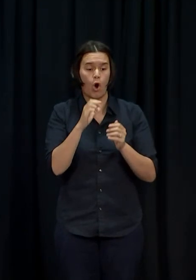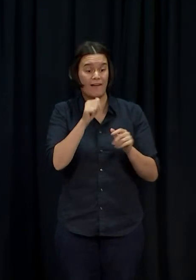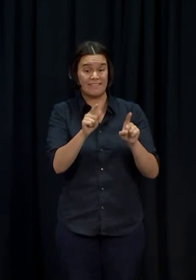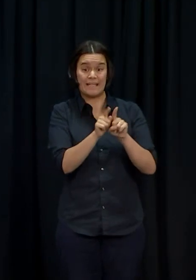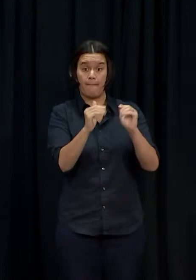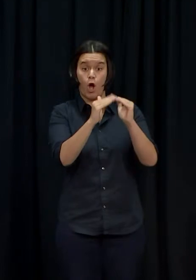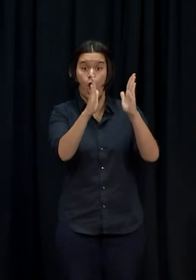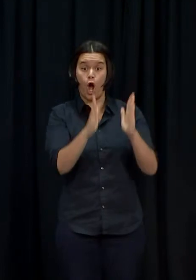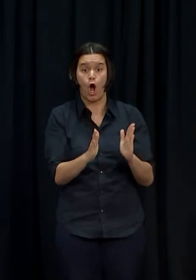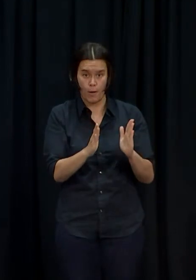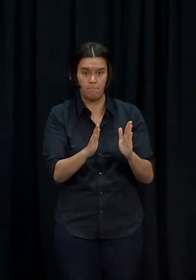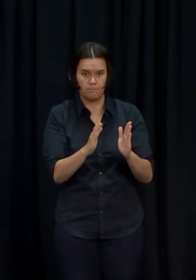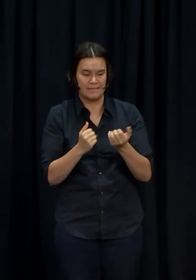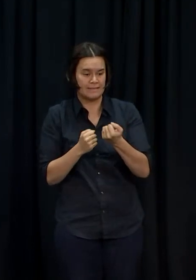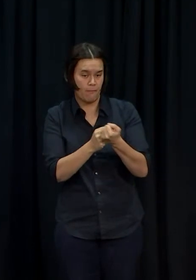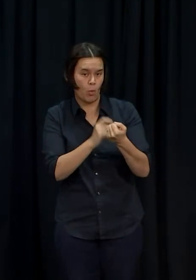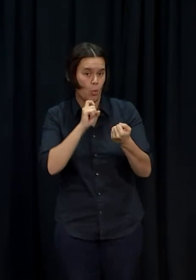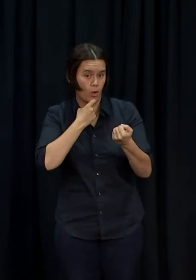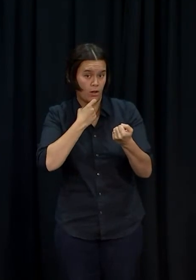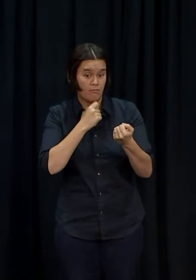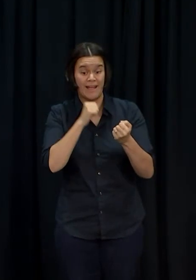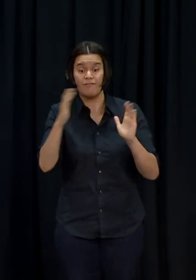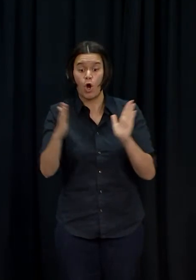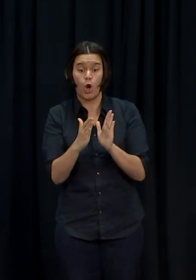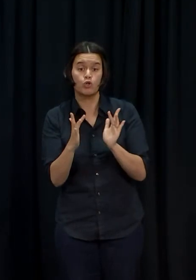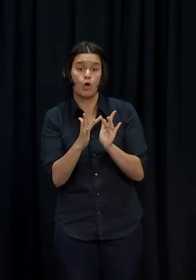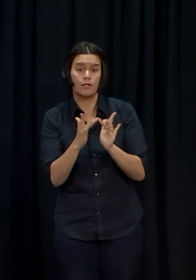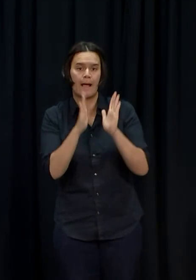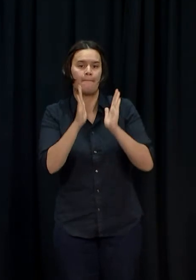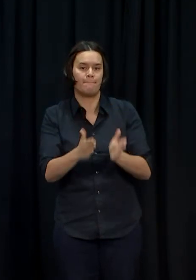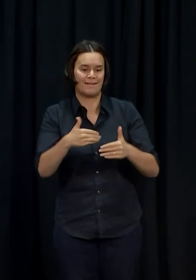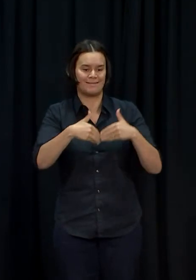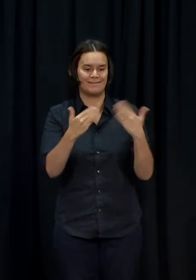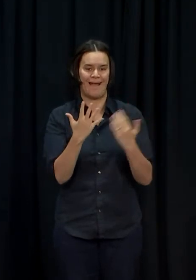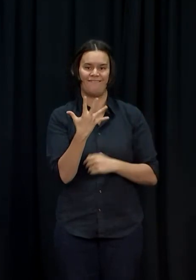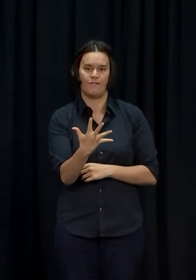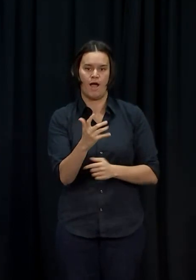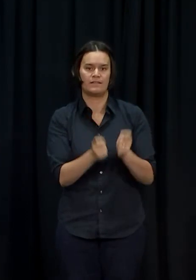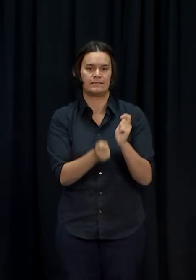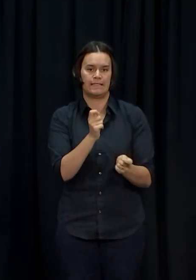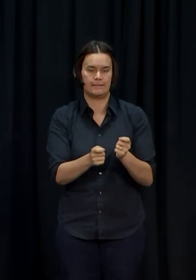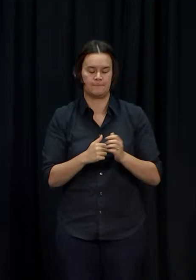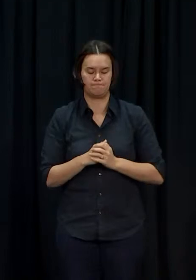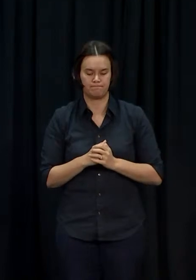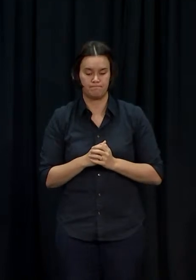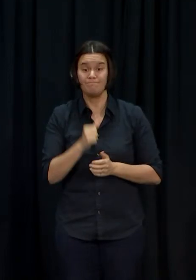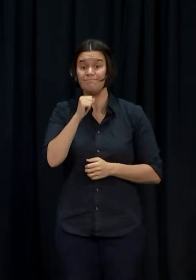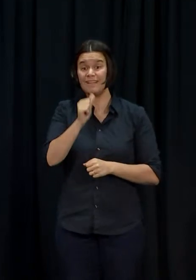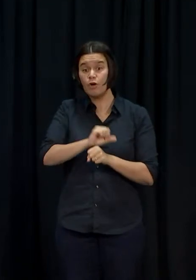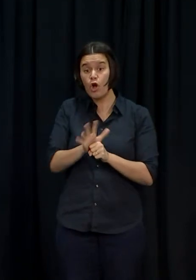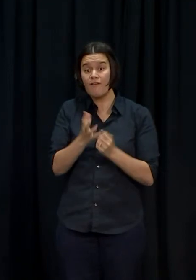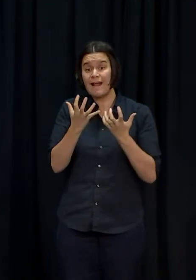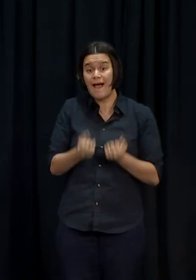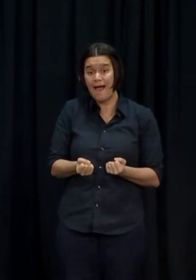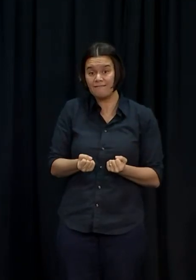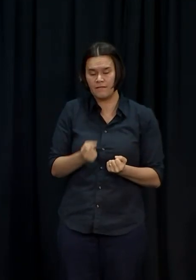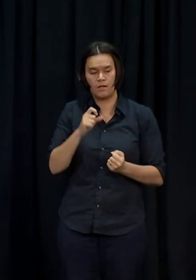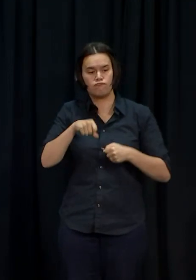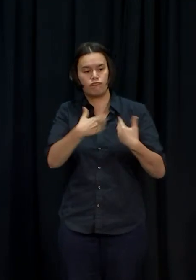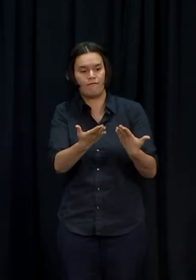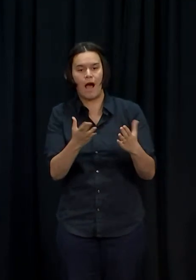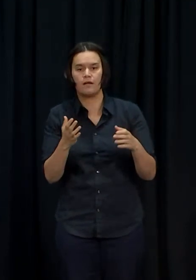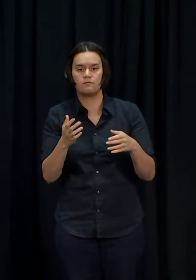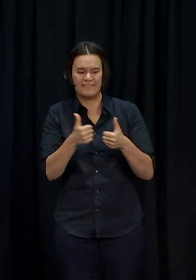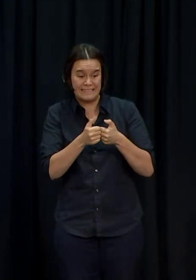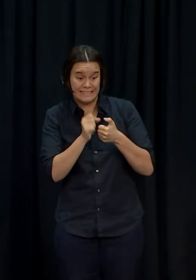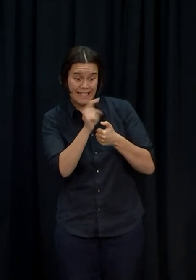As part of the text notification, individuals will receive a link to an online portal called the Covid-19 Health Hub. This will provide